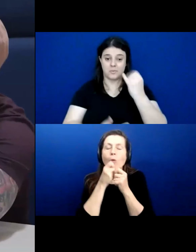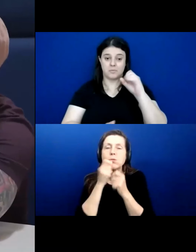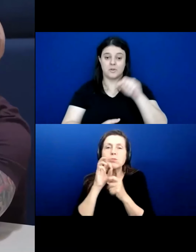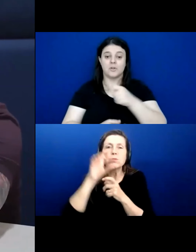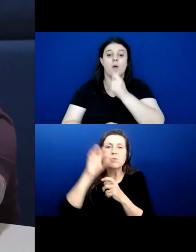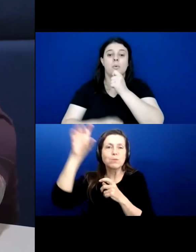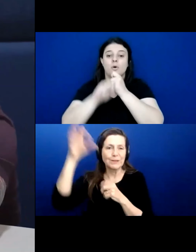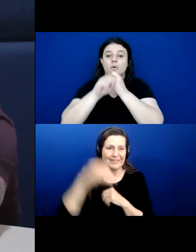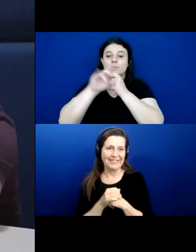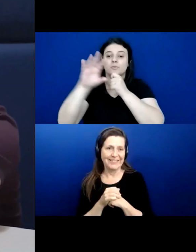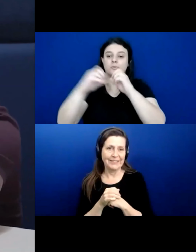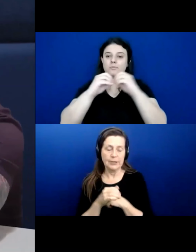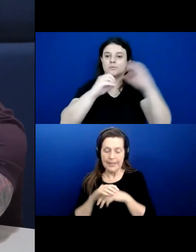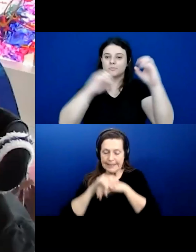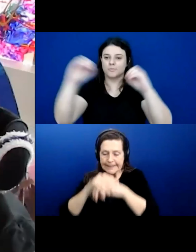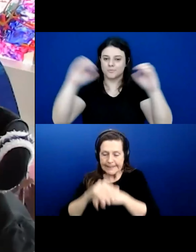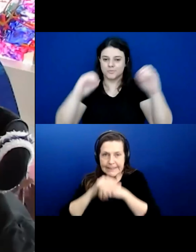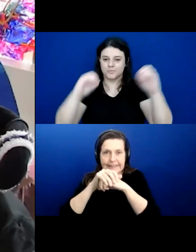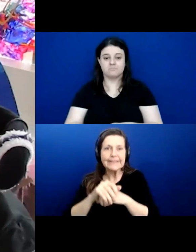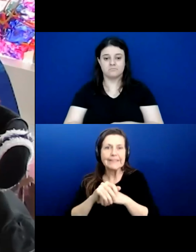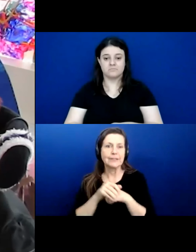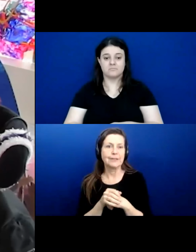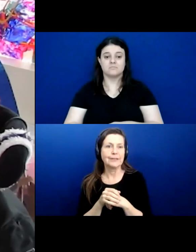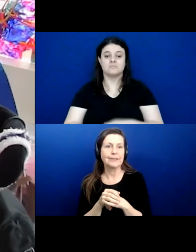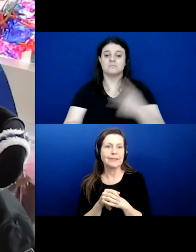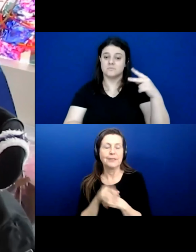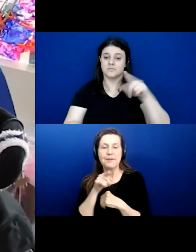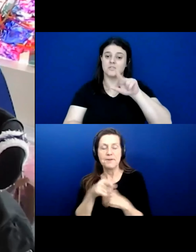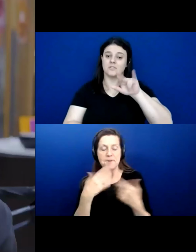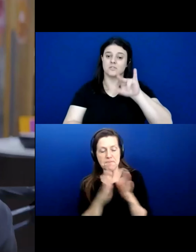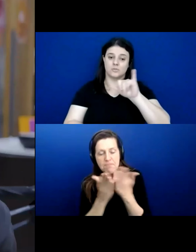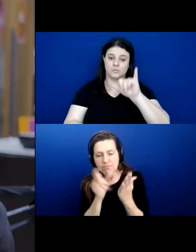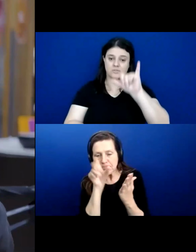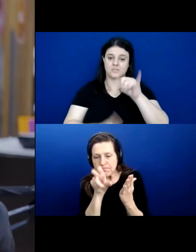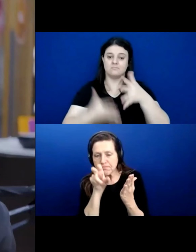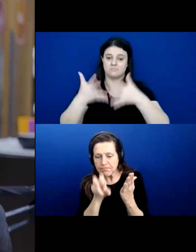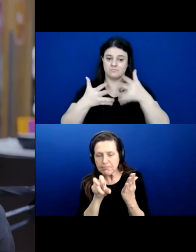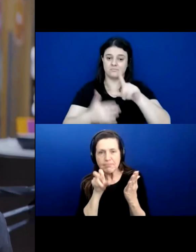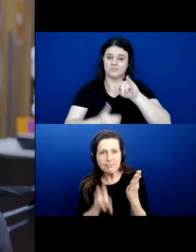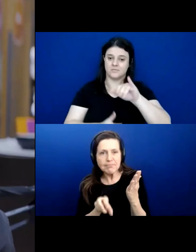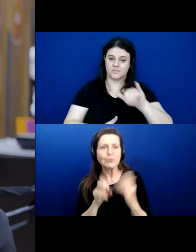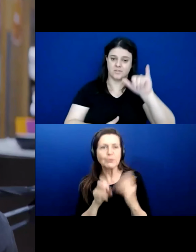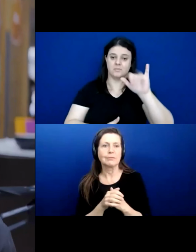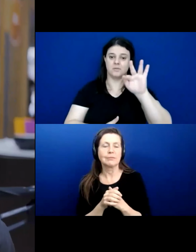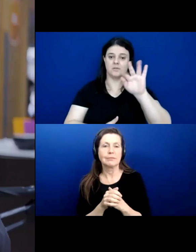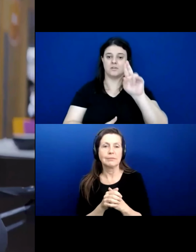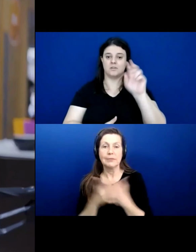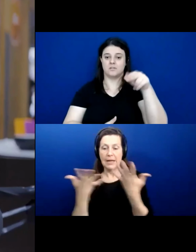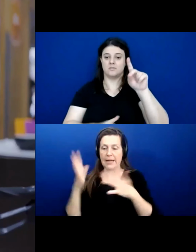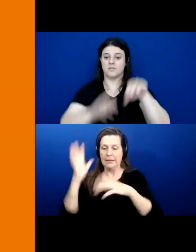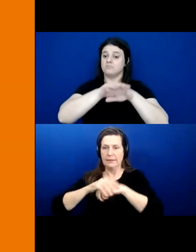of Lucy with gestures, Libby with picture symbols, Fernando with hand-on-hand